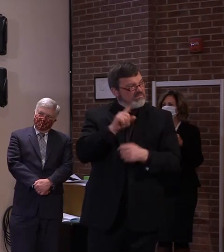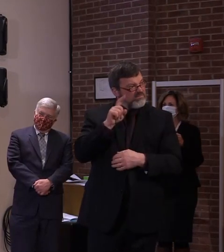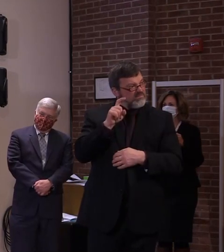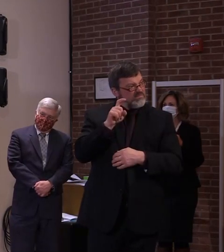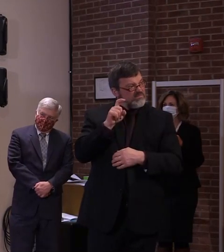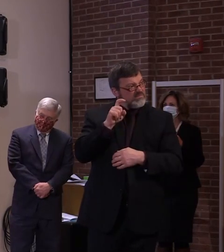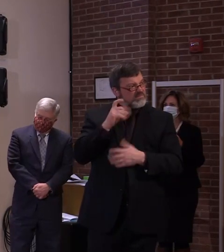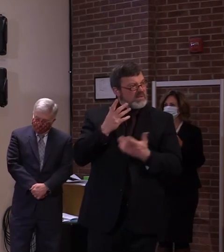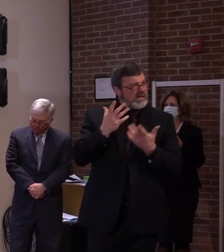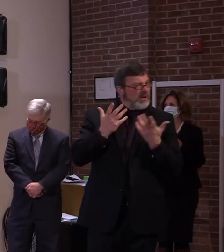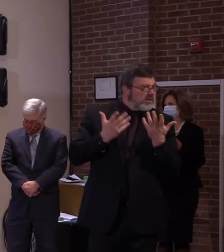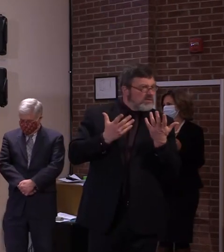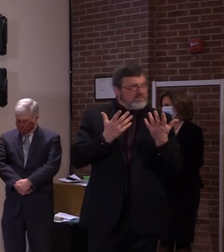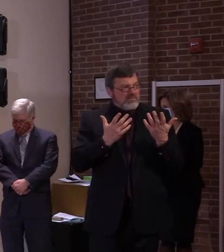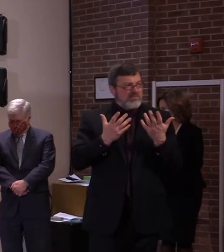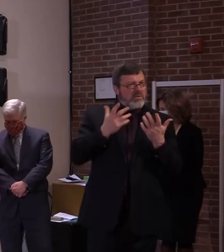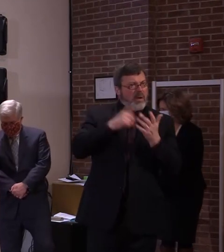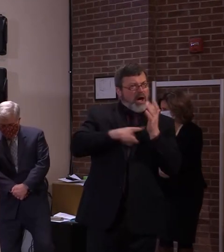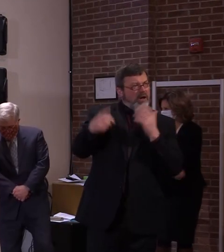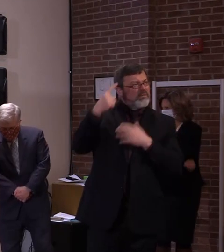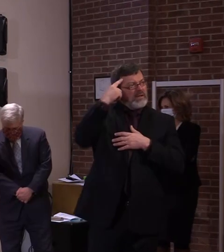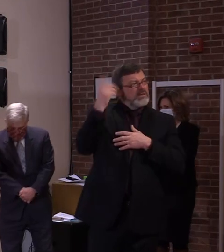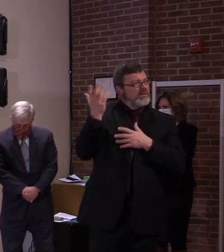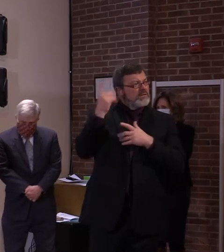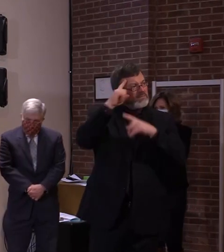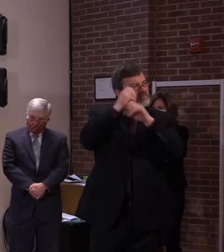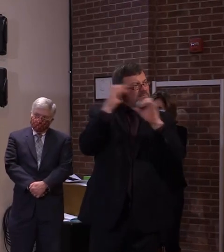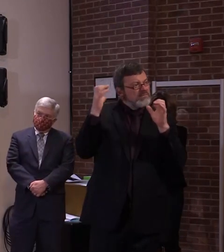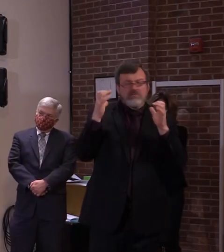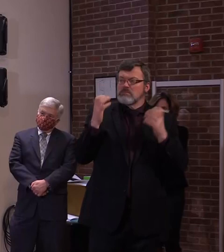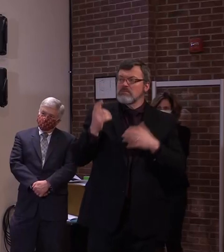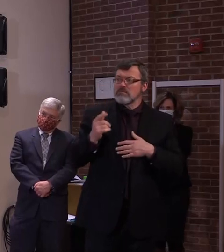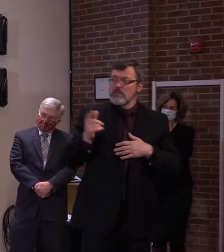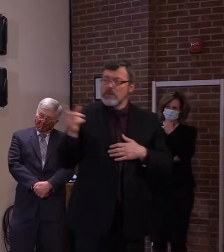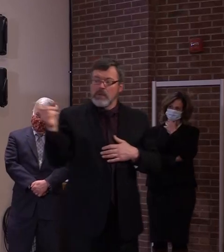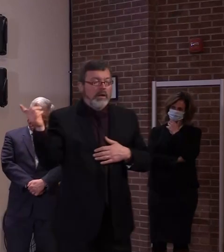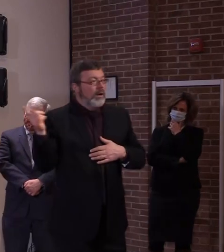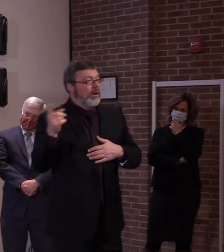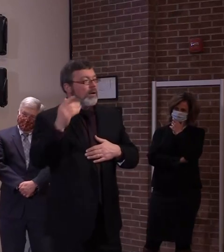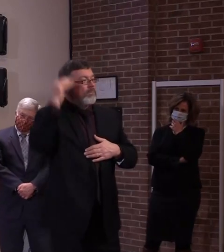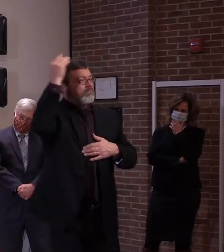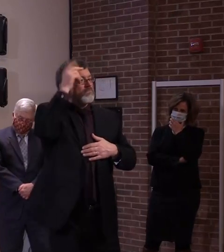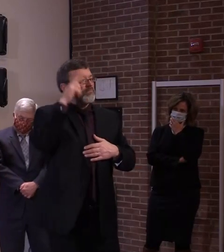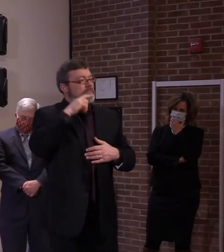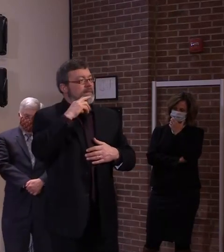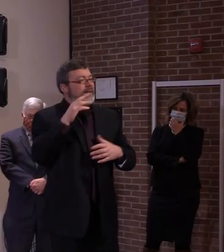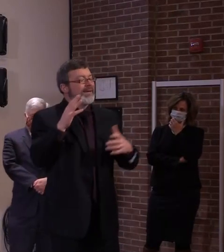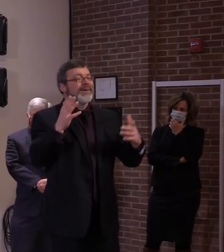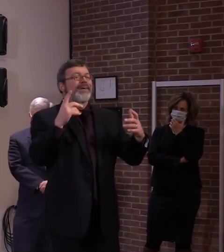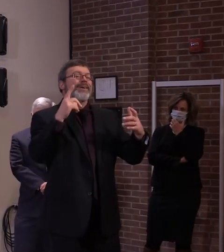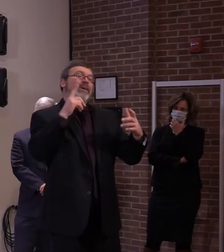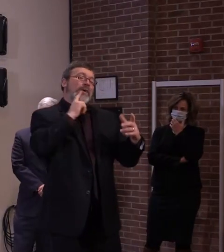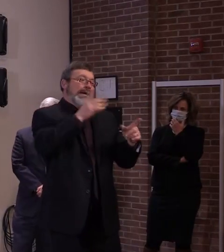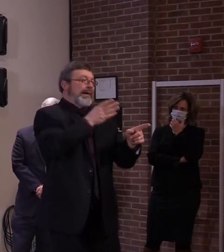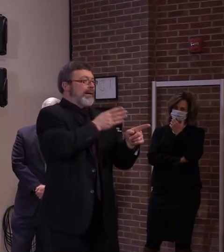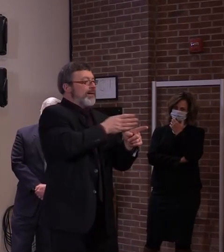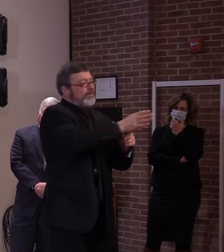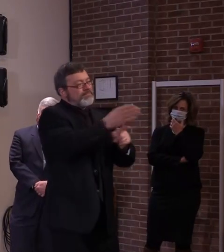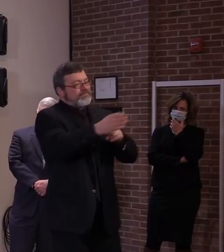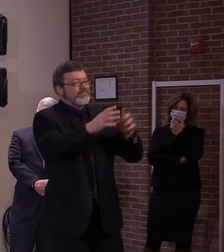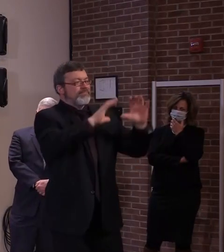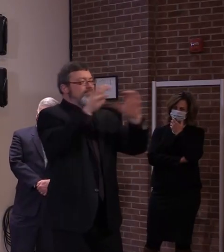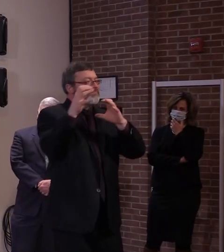nucleic acid amplification tests. PCR is the most common version of that.